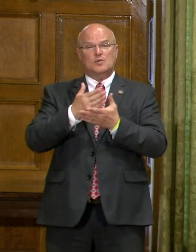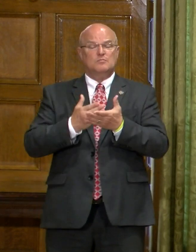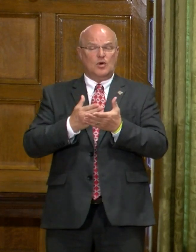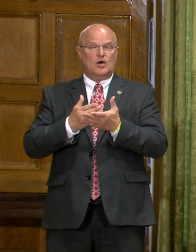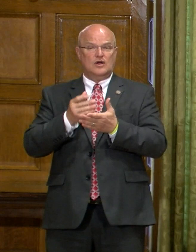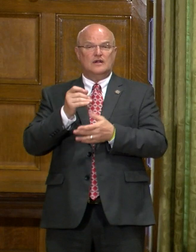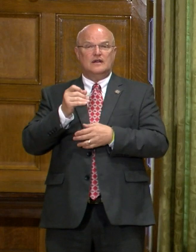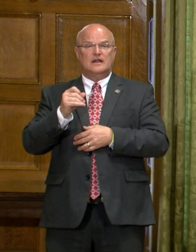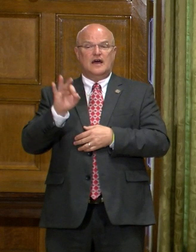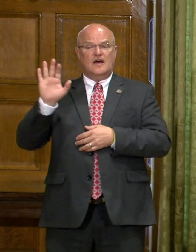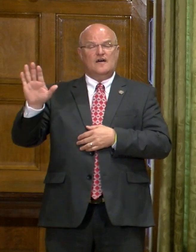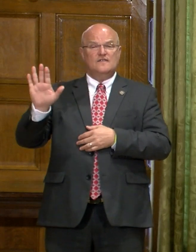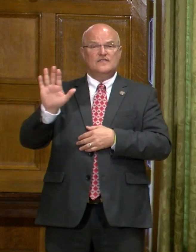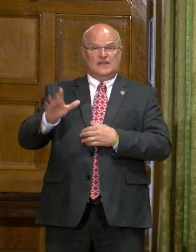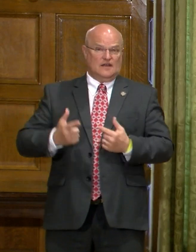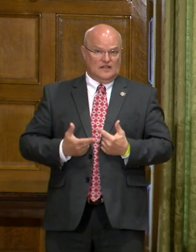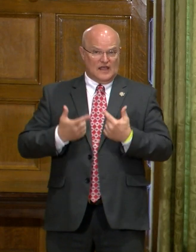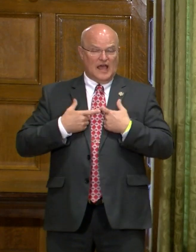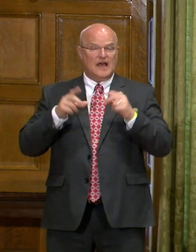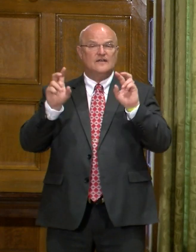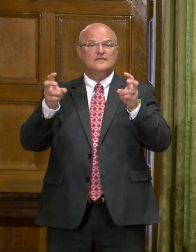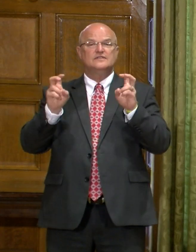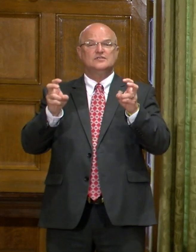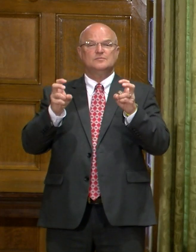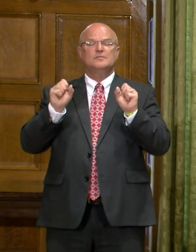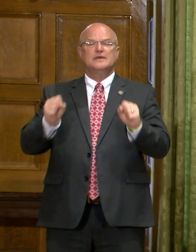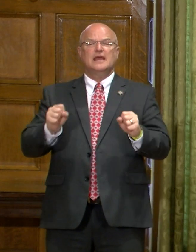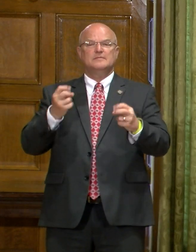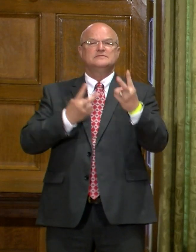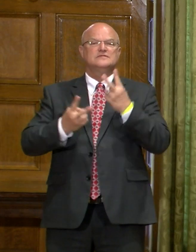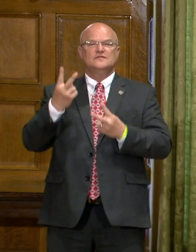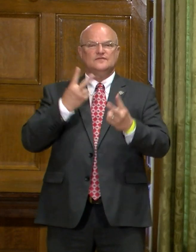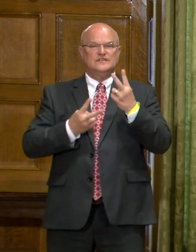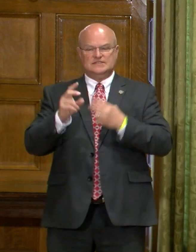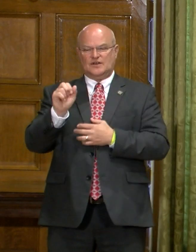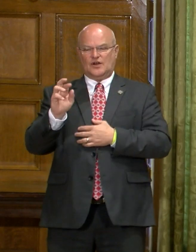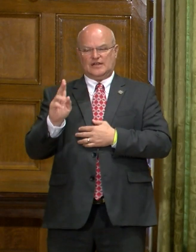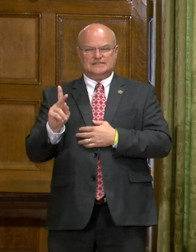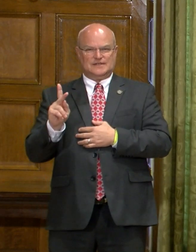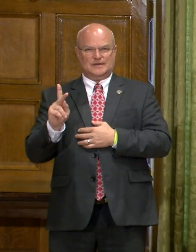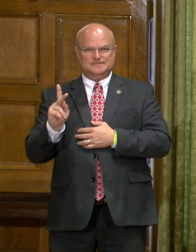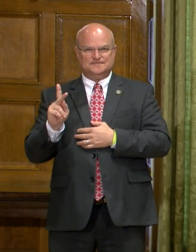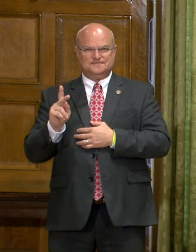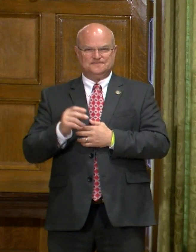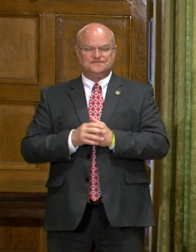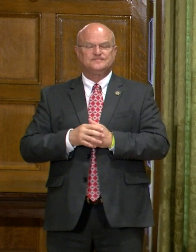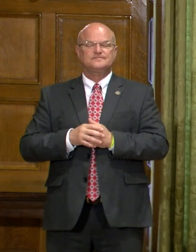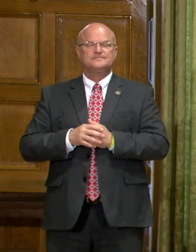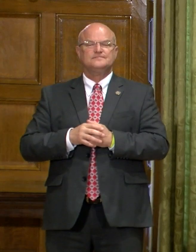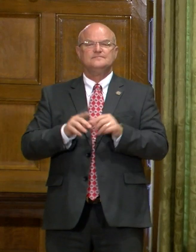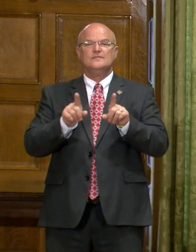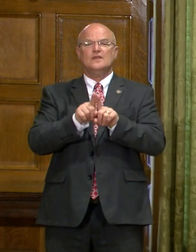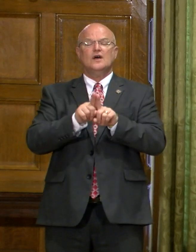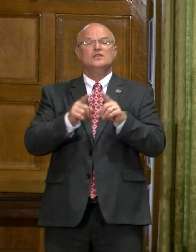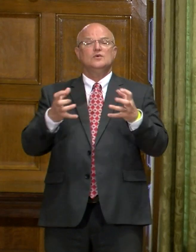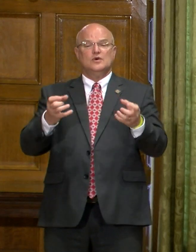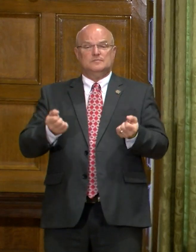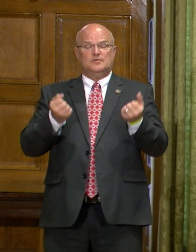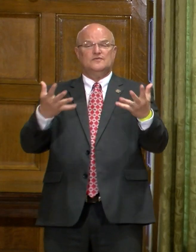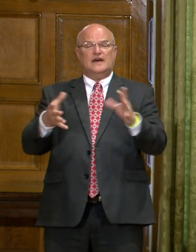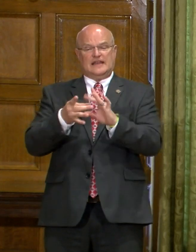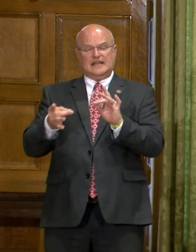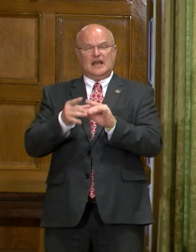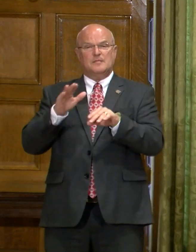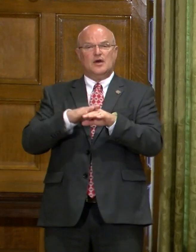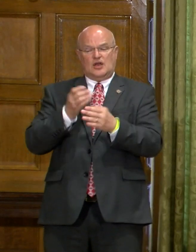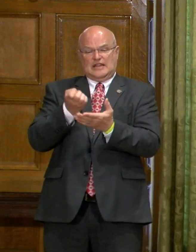of their life in terms of being able to visit Arkansas. I also wanted to provide a